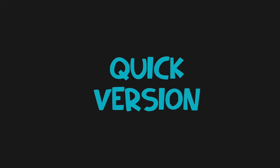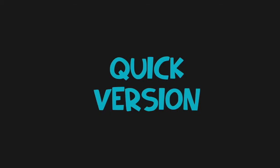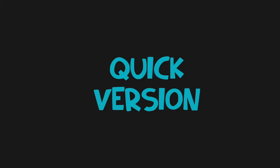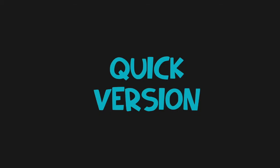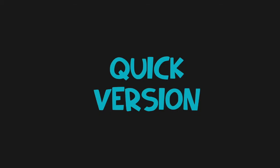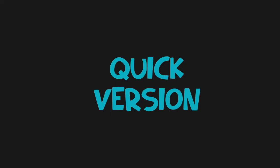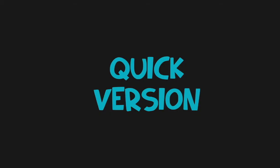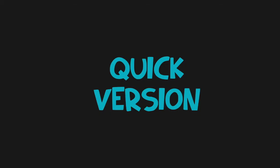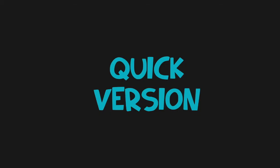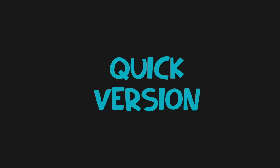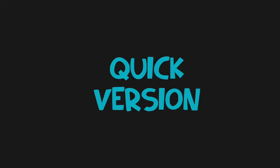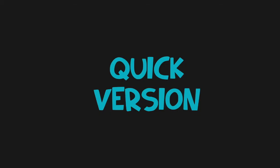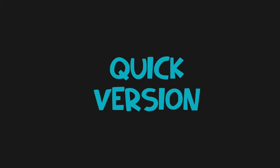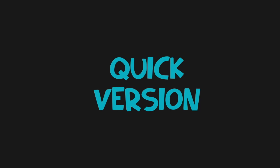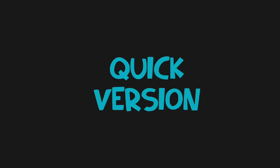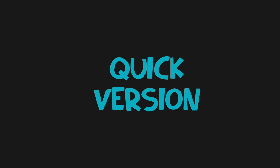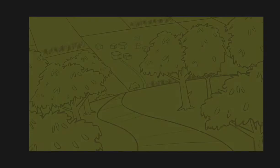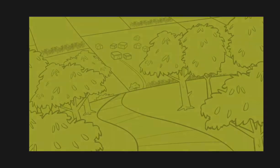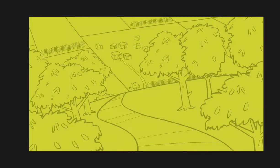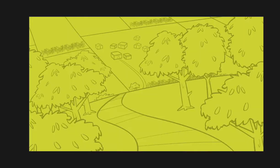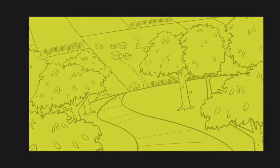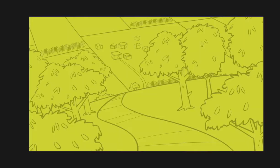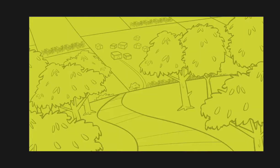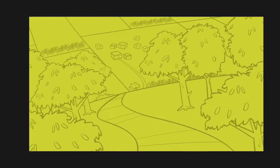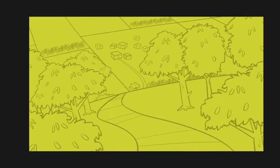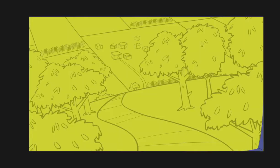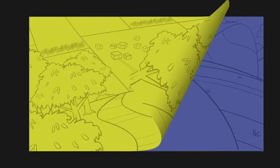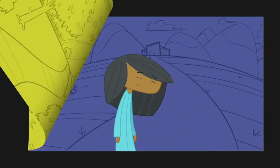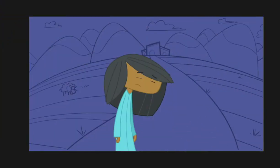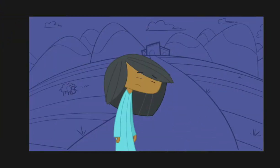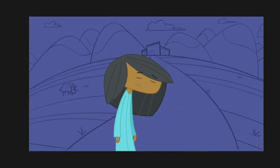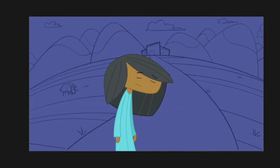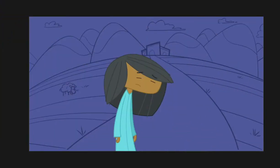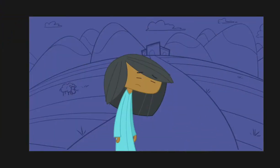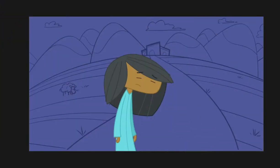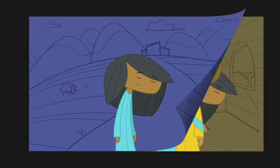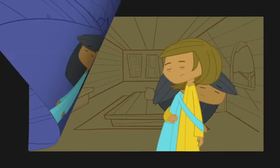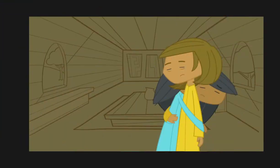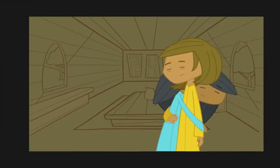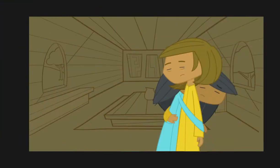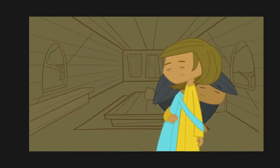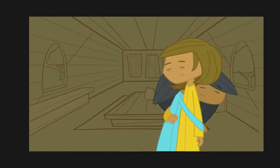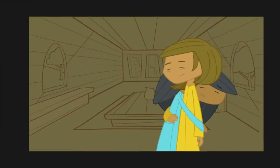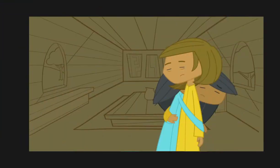missed it, here's the quick version. Ruth was from Moab. Her husband died. Ruth was left with his mom,